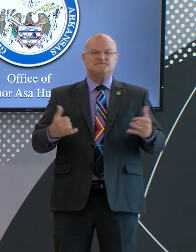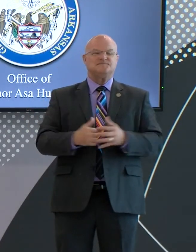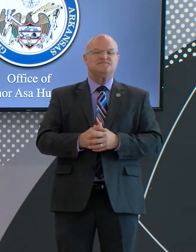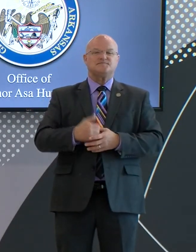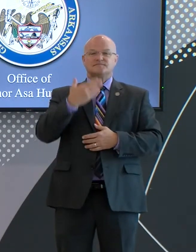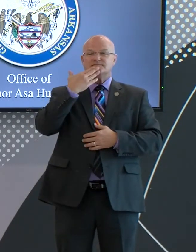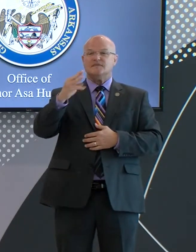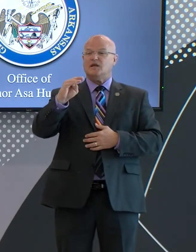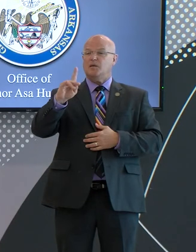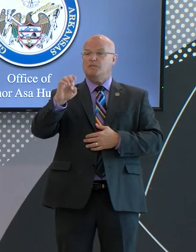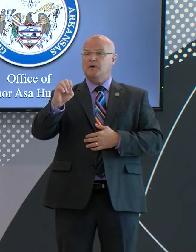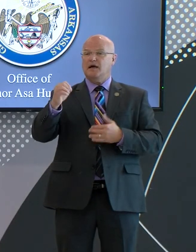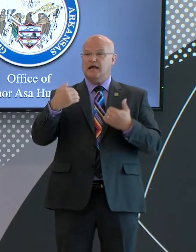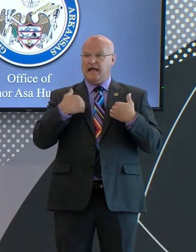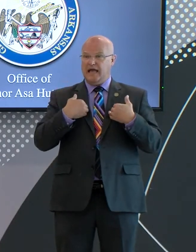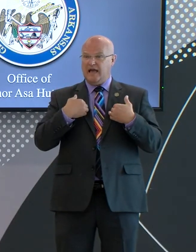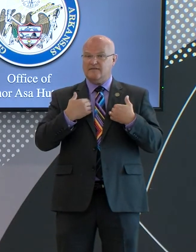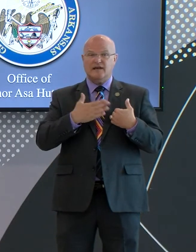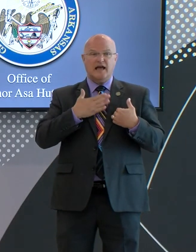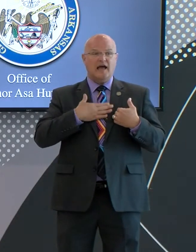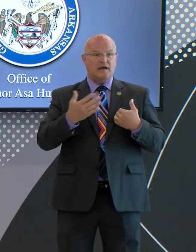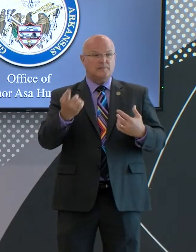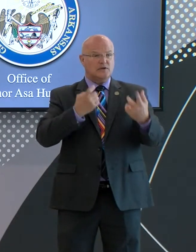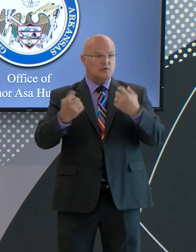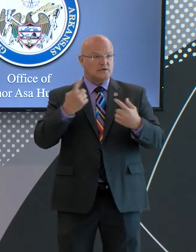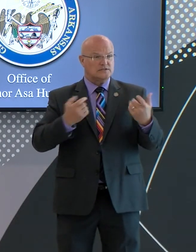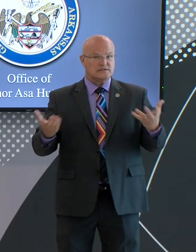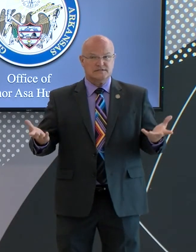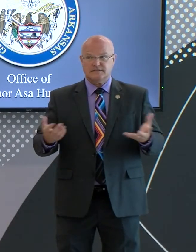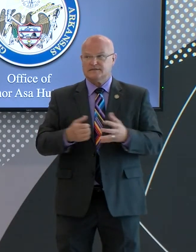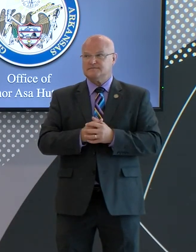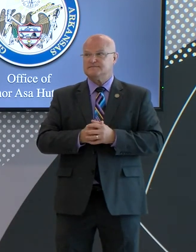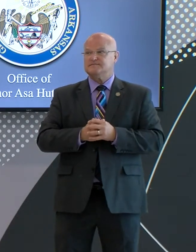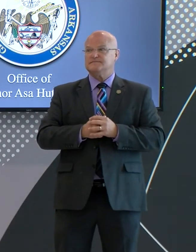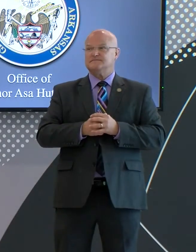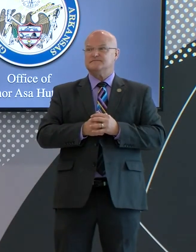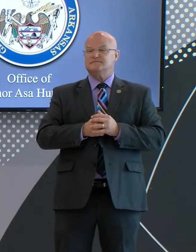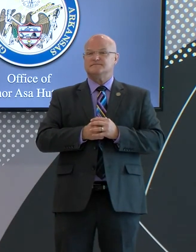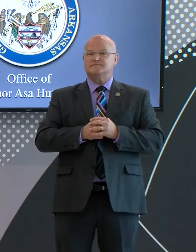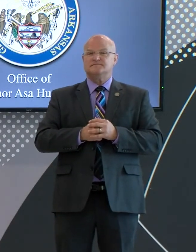Thank you, Mike. And with that, we be happy to take any questions.